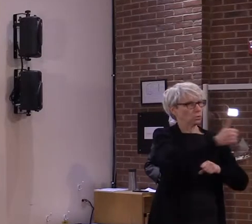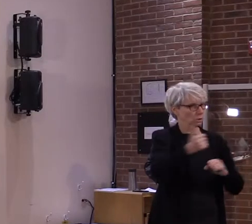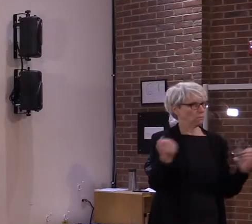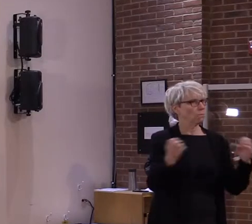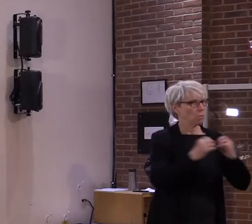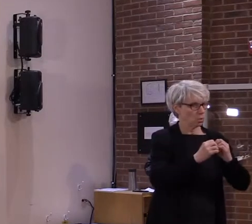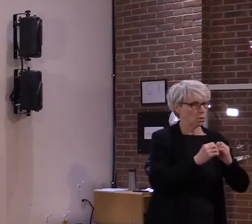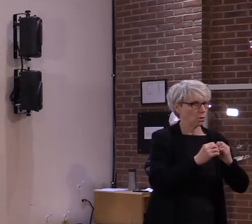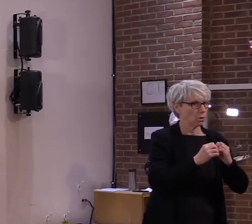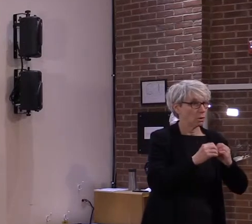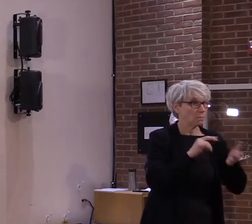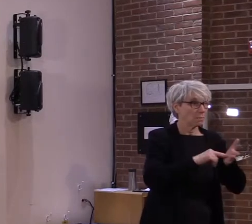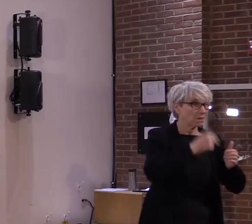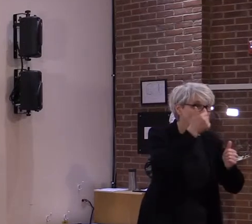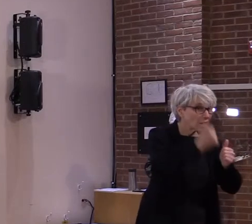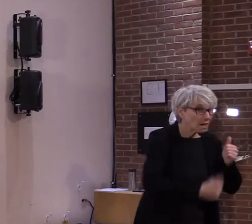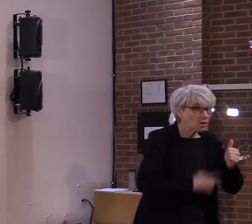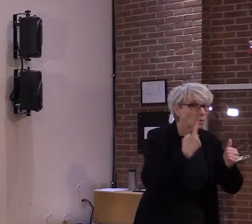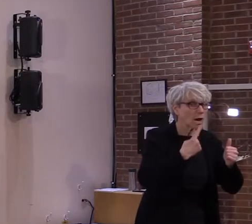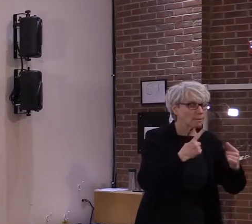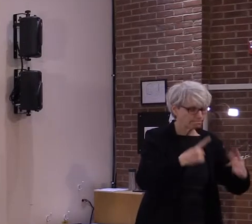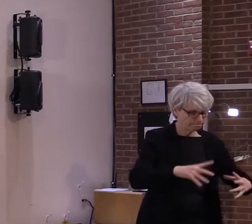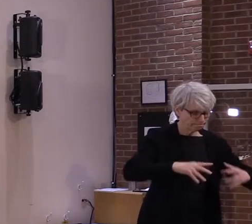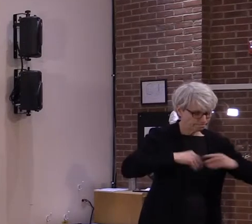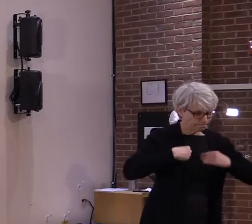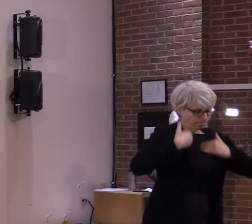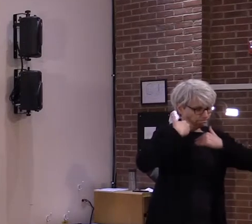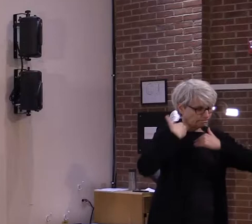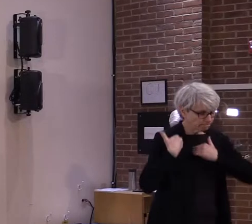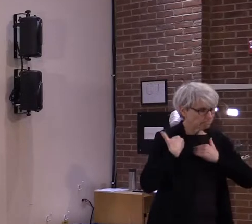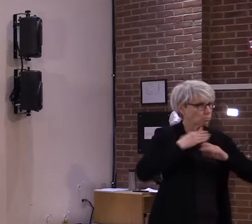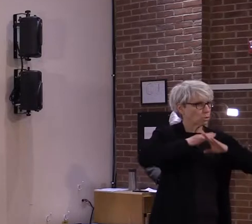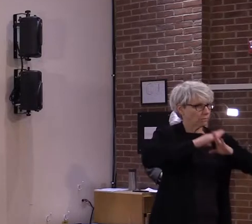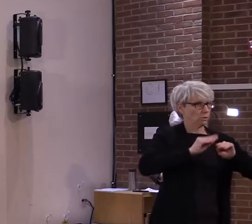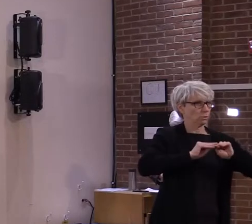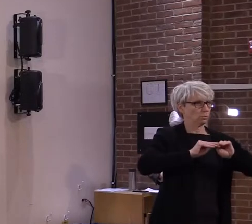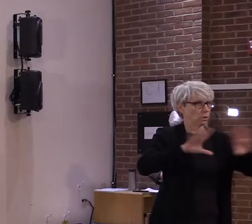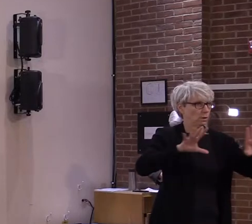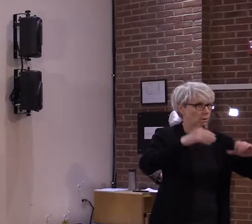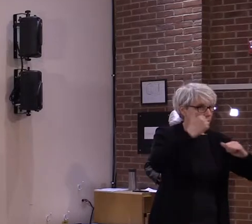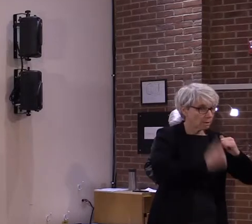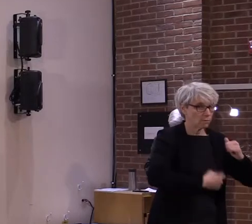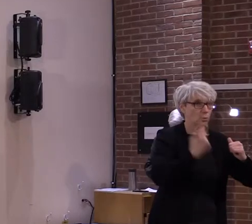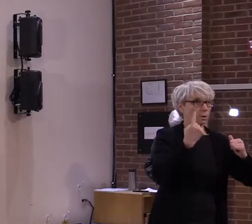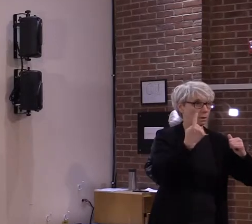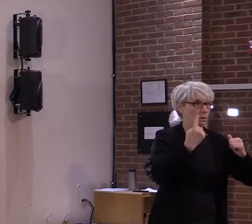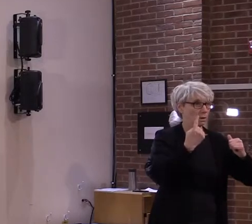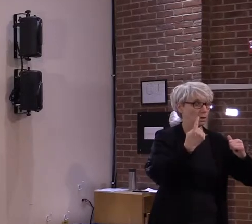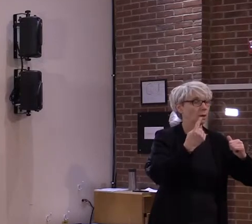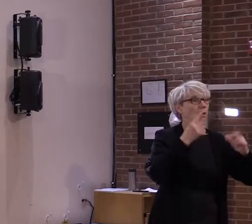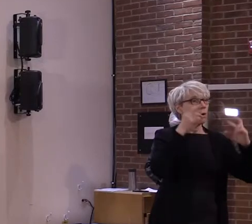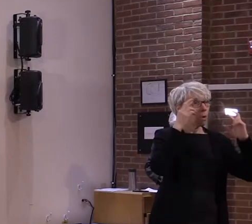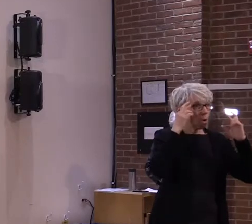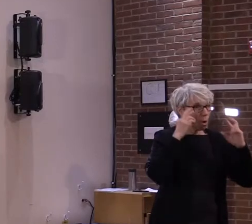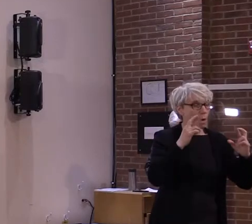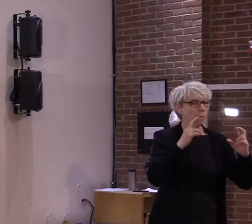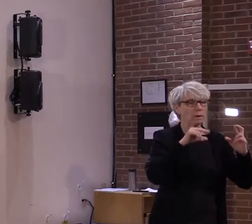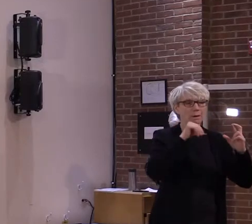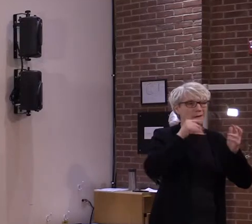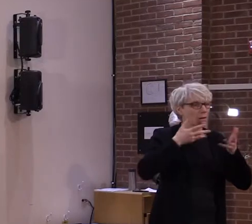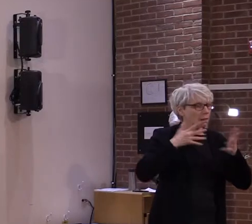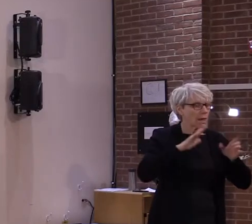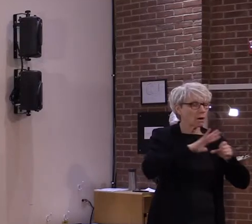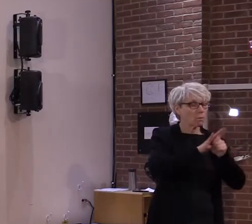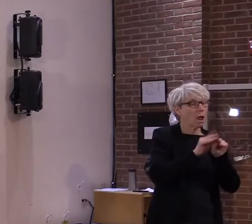personal responsibility to keep illness from spreading and to limit the odds of more variants of concern from developing